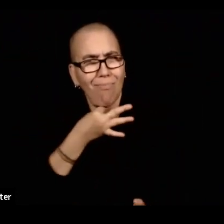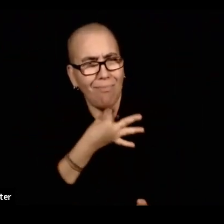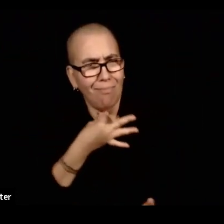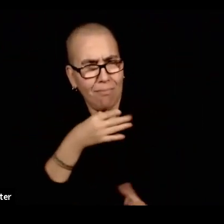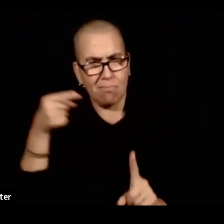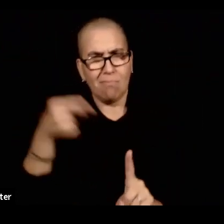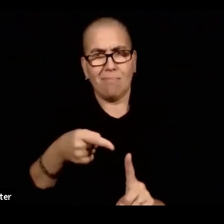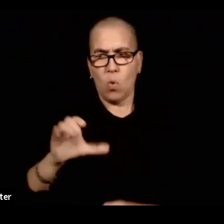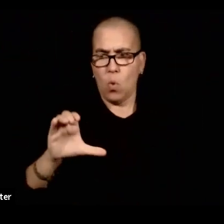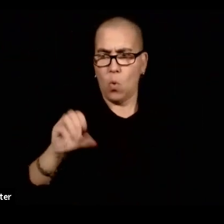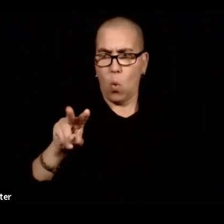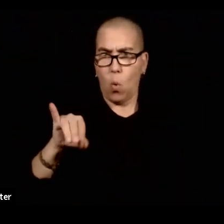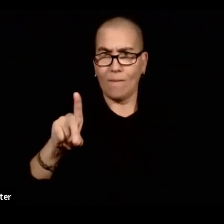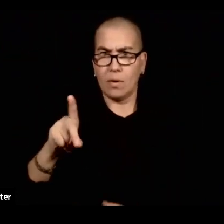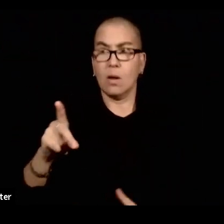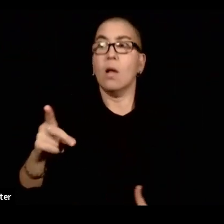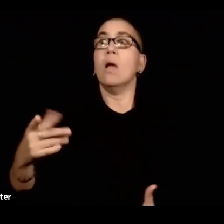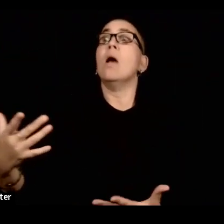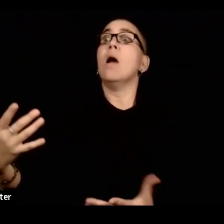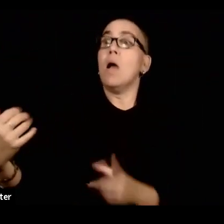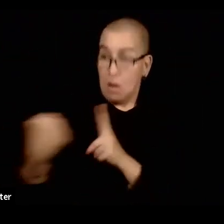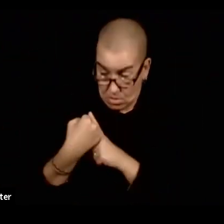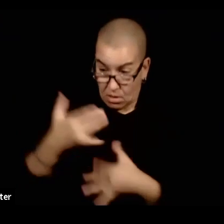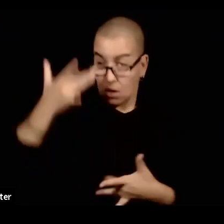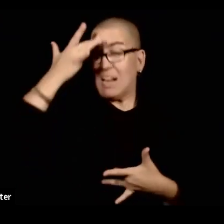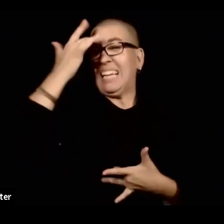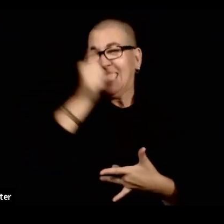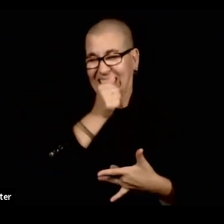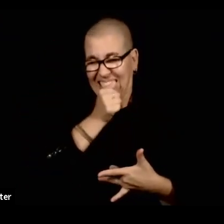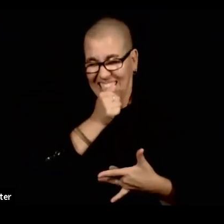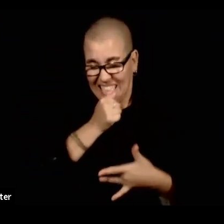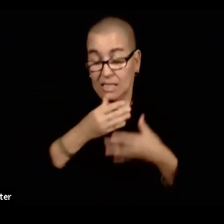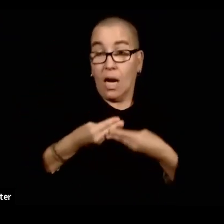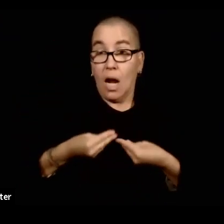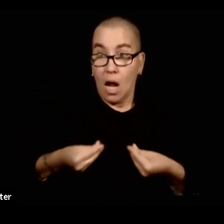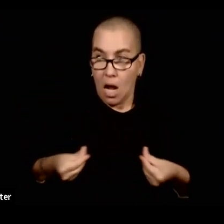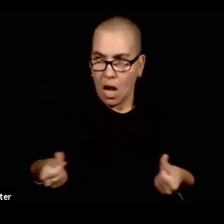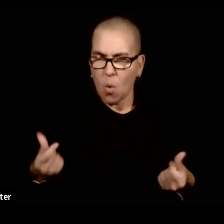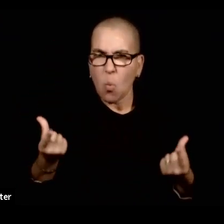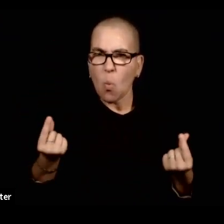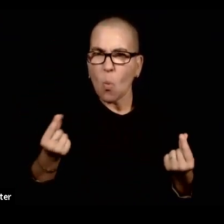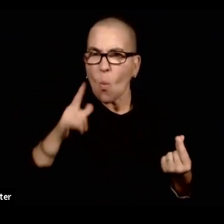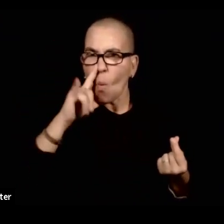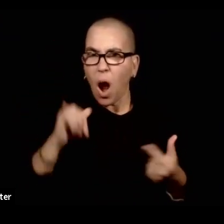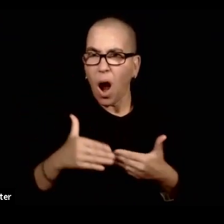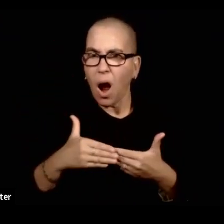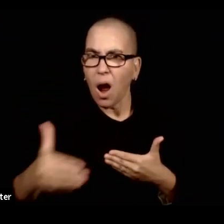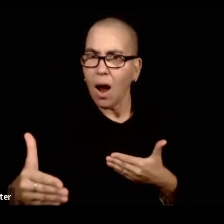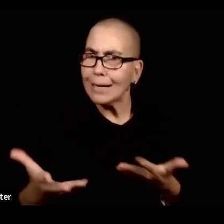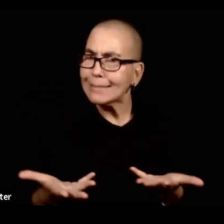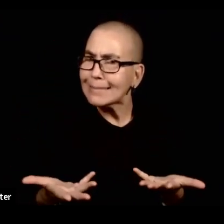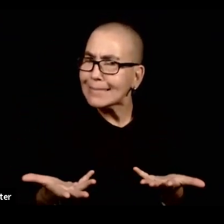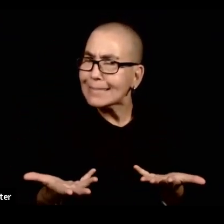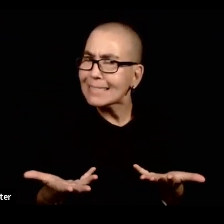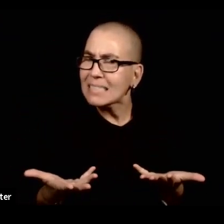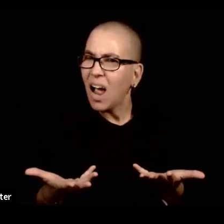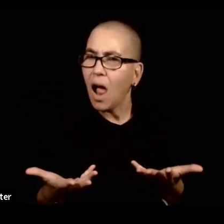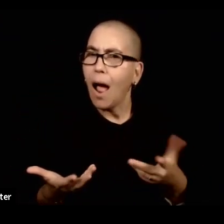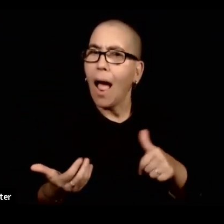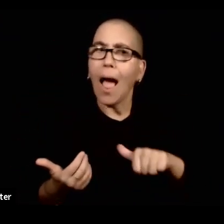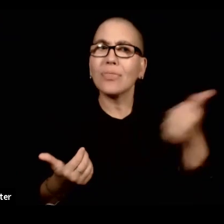interviews, with selected individuals who have, already moved forward from their infectiousness